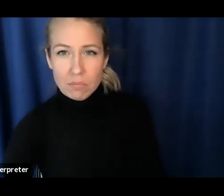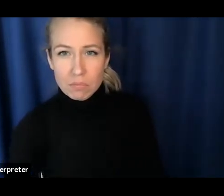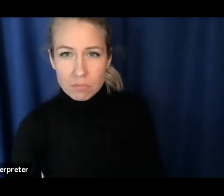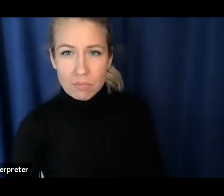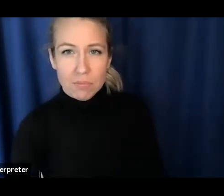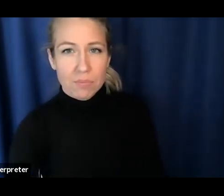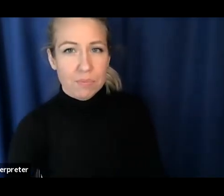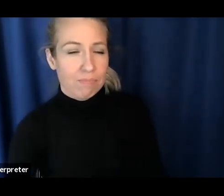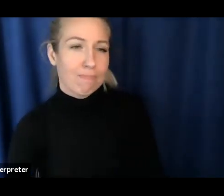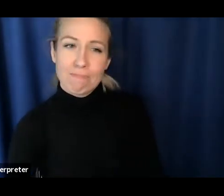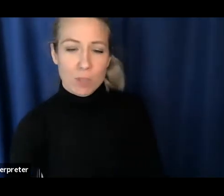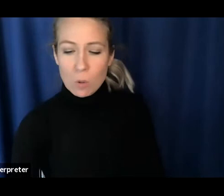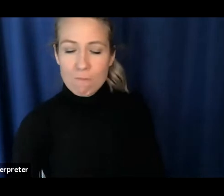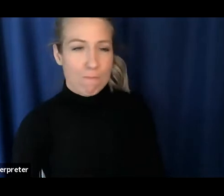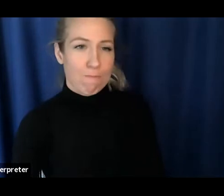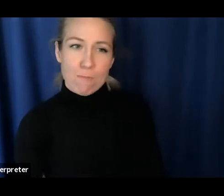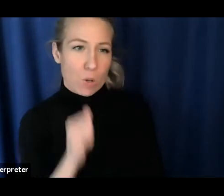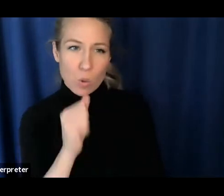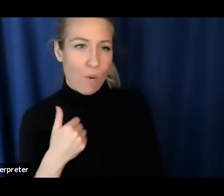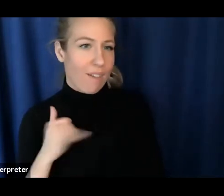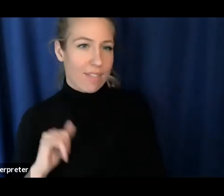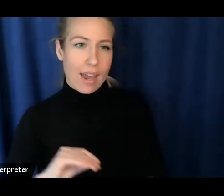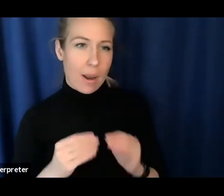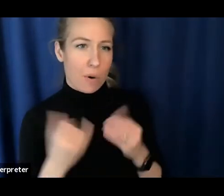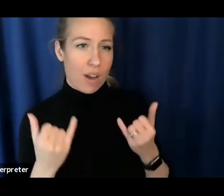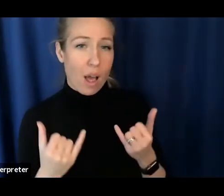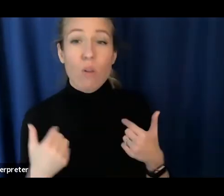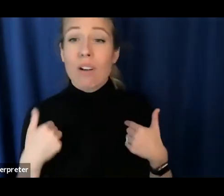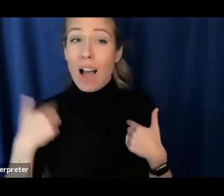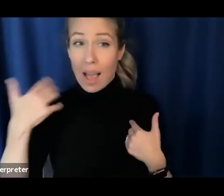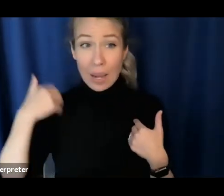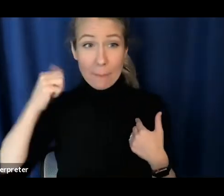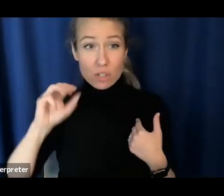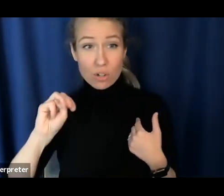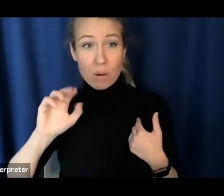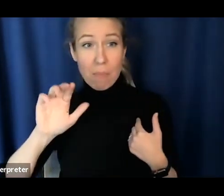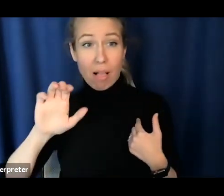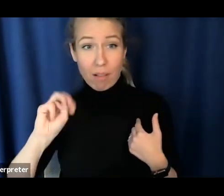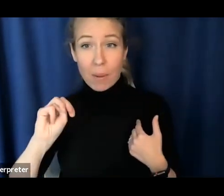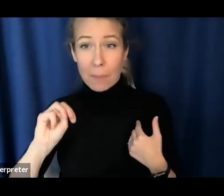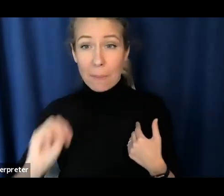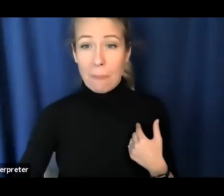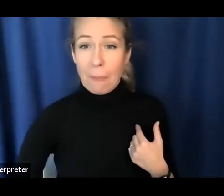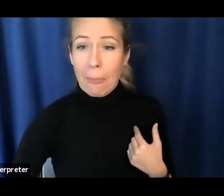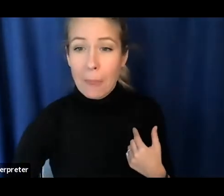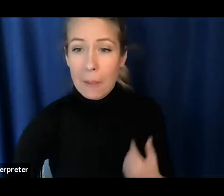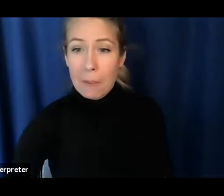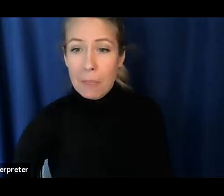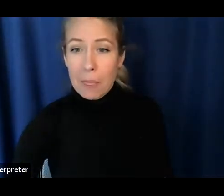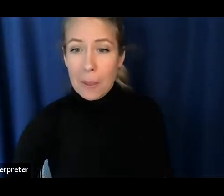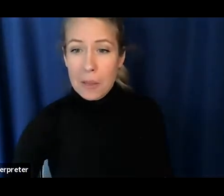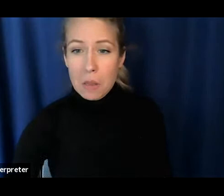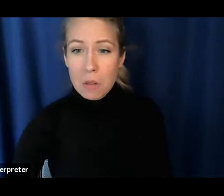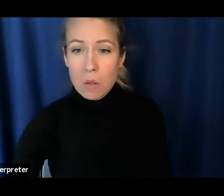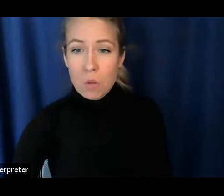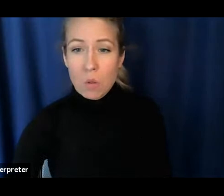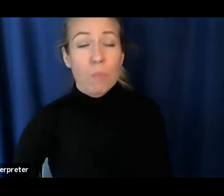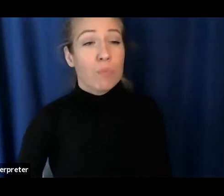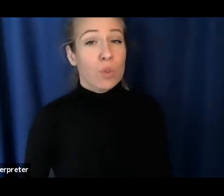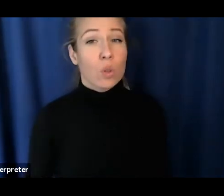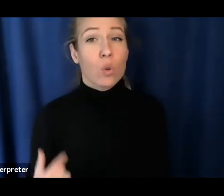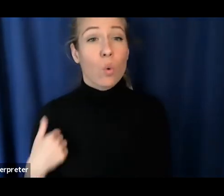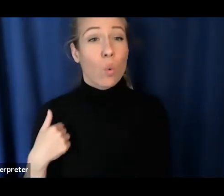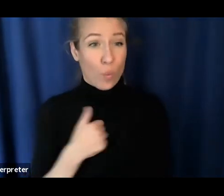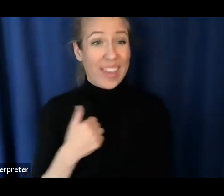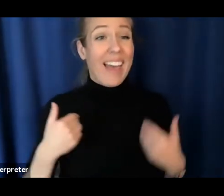data. Chris, this is Commissioner Malcolm. Just to jump in quick on that point, we have seen some other data from other